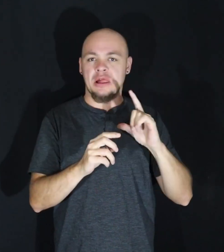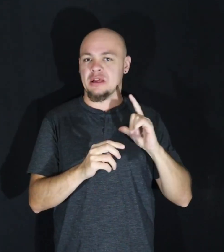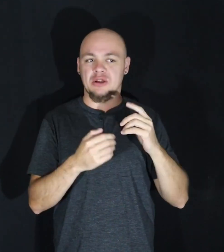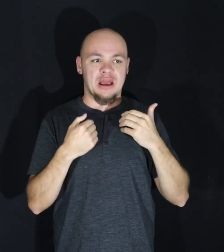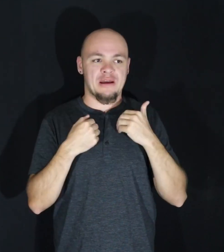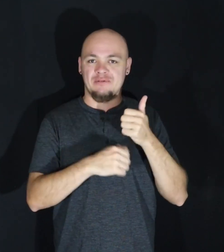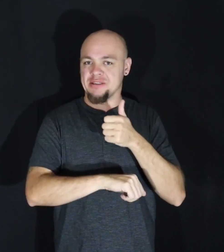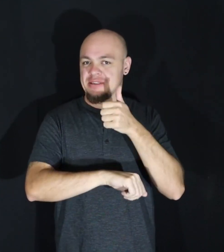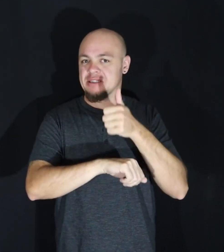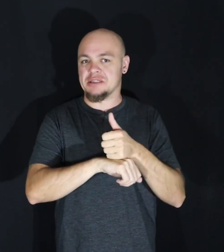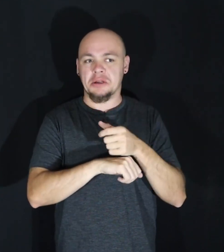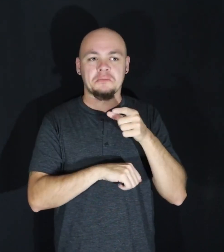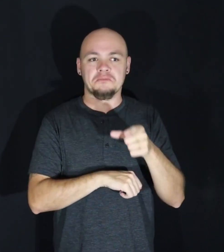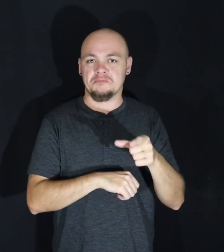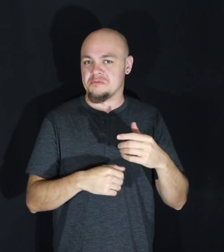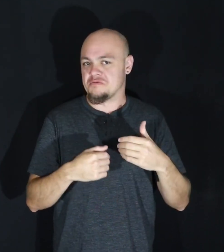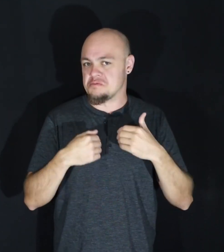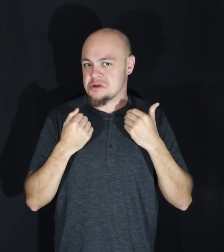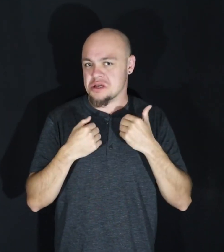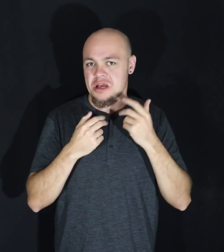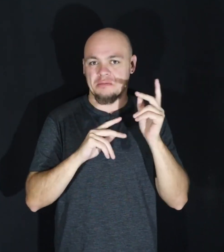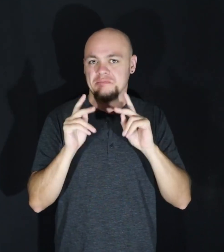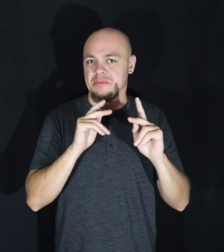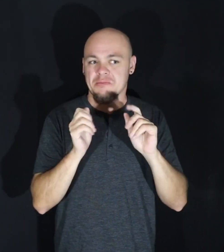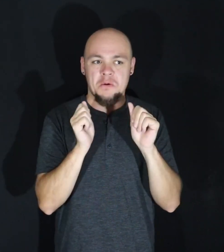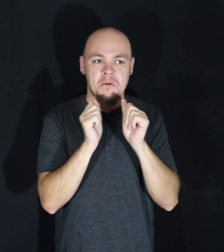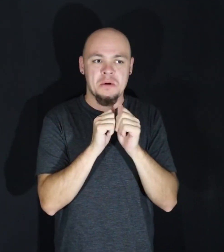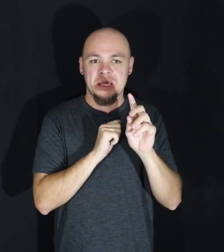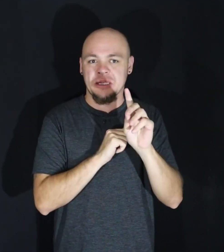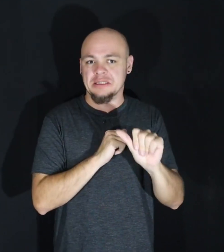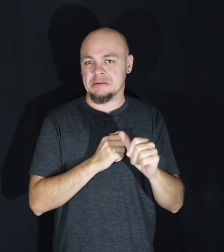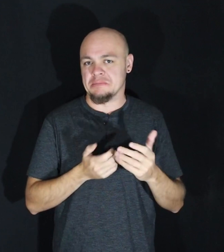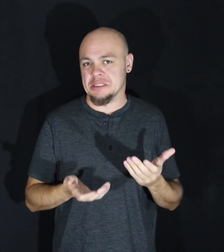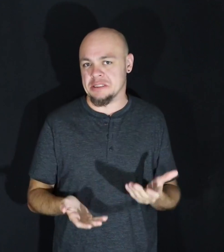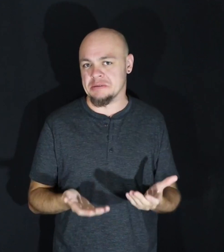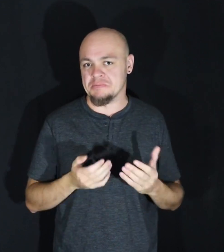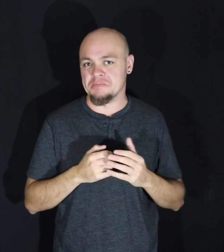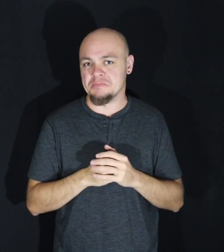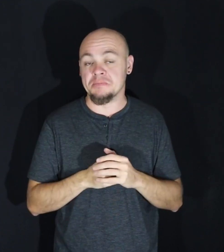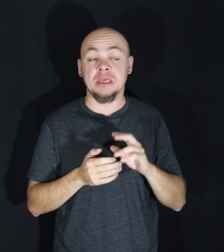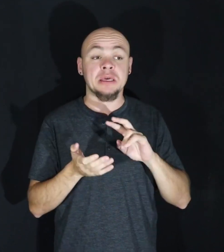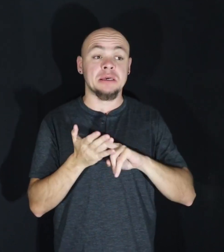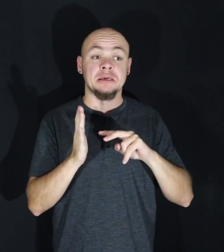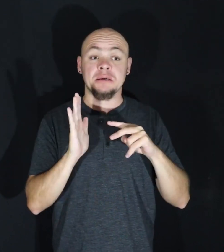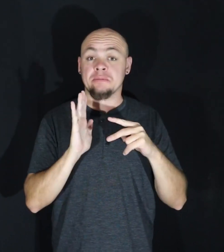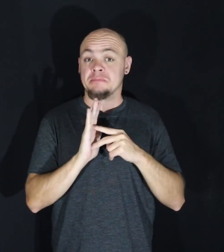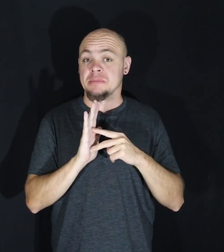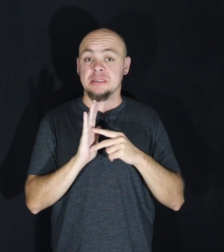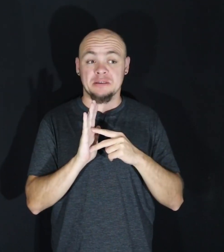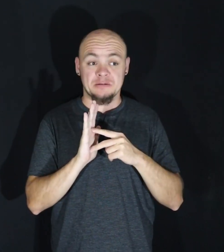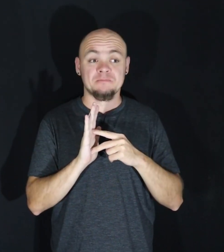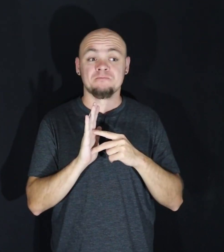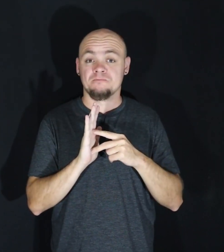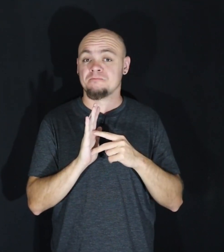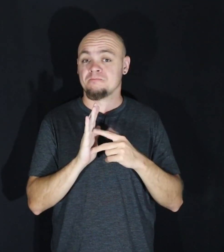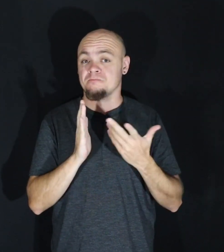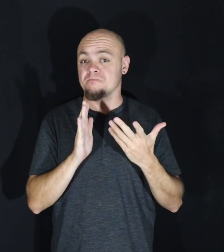in place for our young people with disabilities. This means they face a cliff